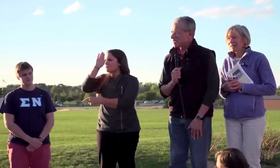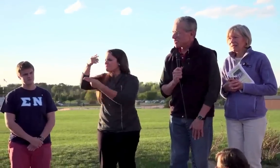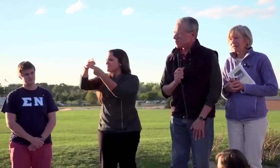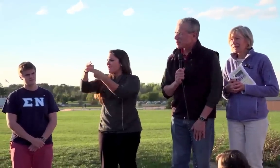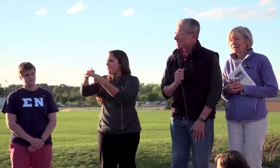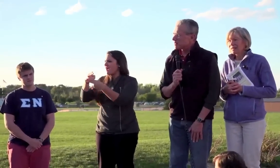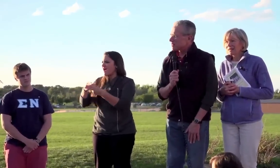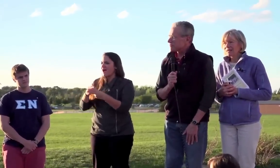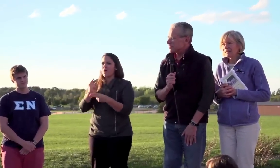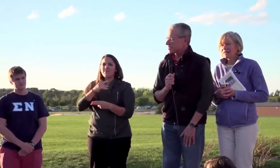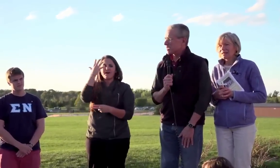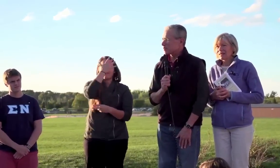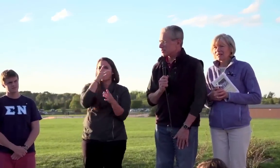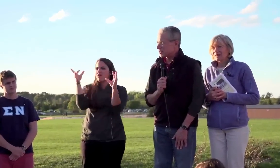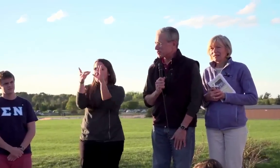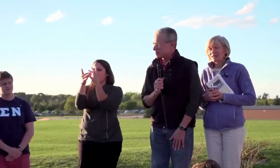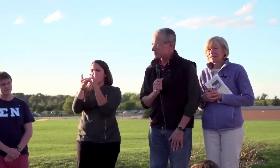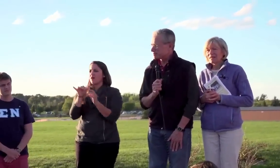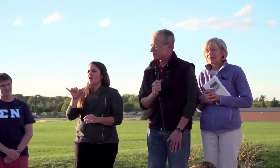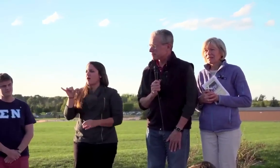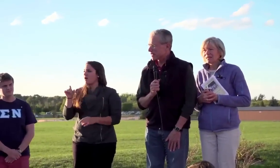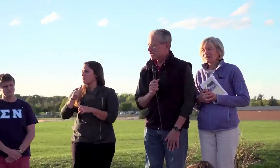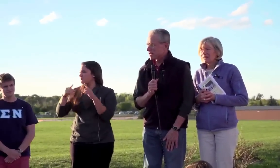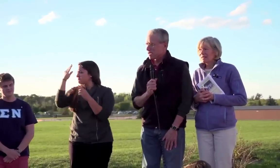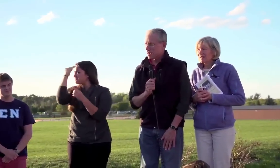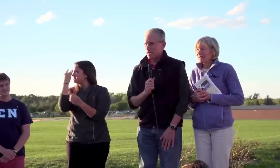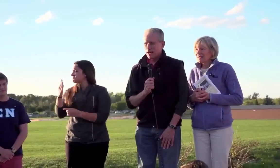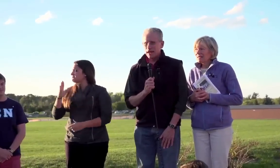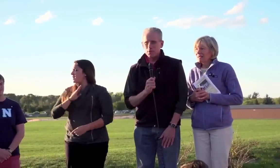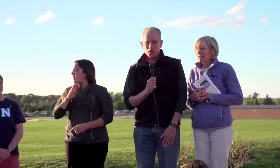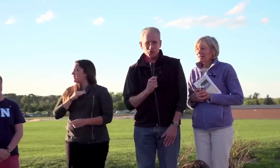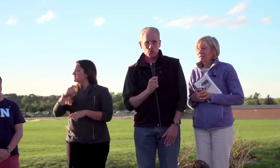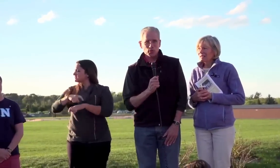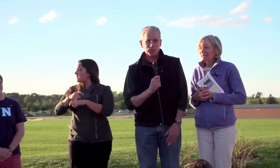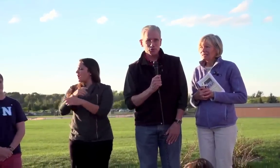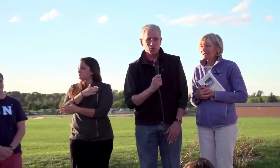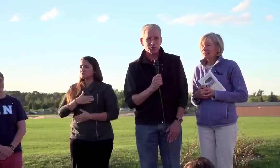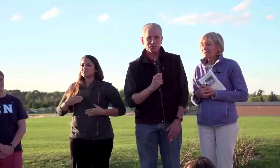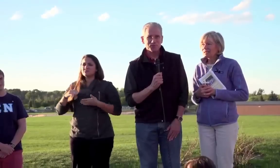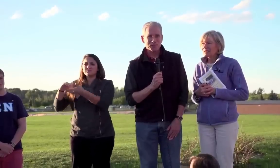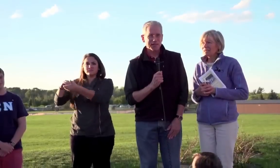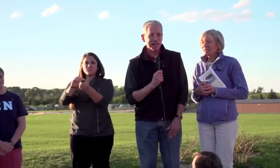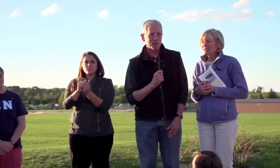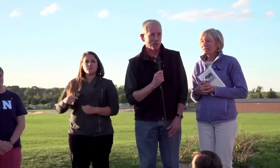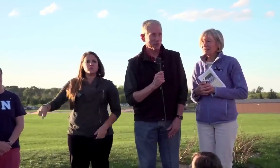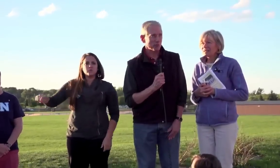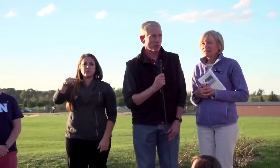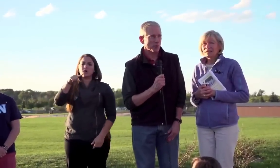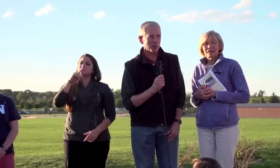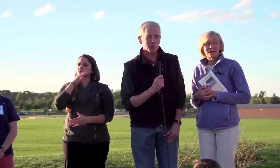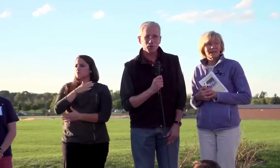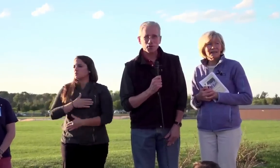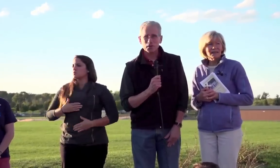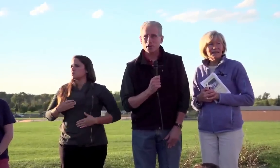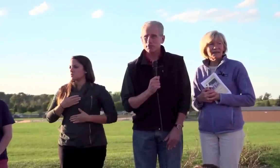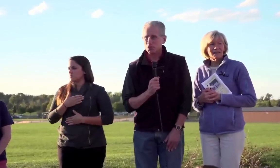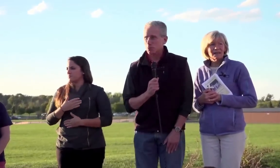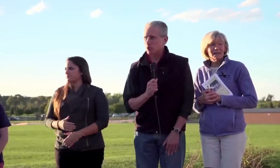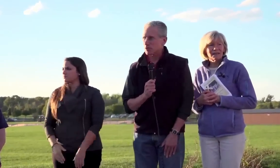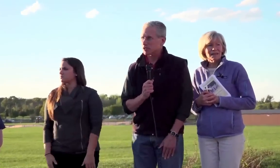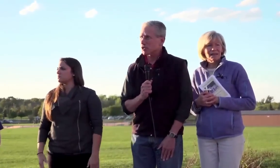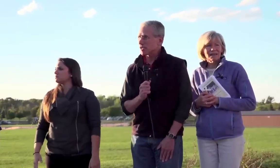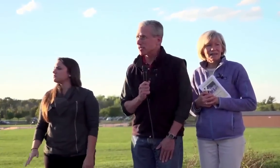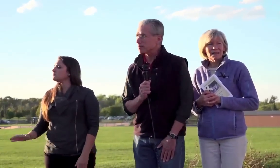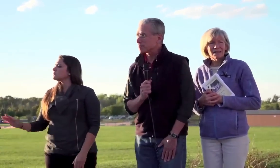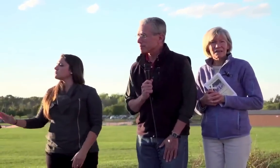Hi everybody, we're really with long hair, so we're all here burn with those candles. It's a big community here. I'd like to just talk about my very close friends, what a great